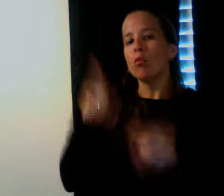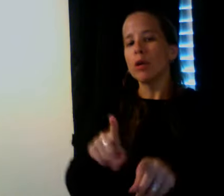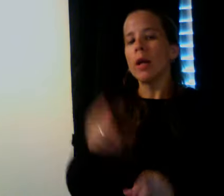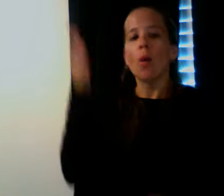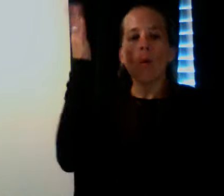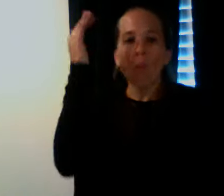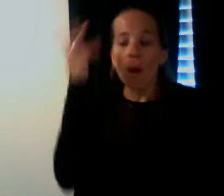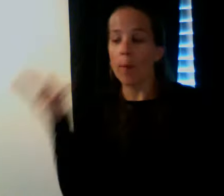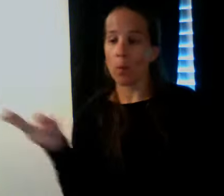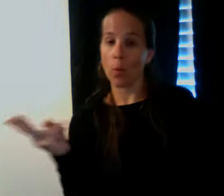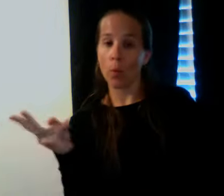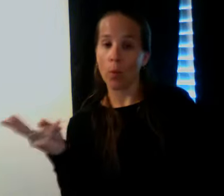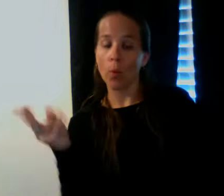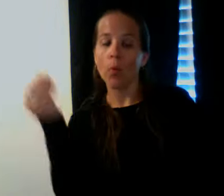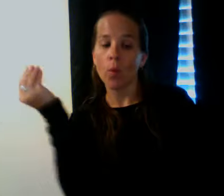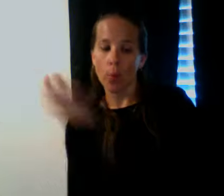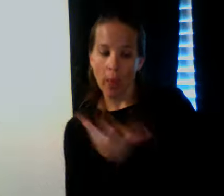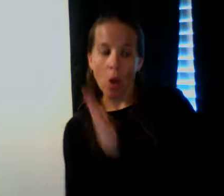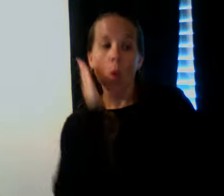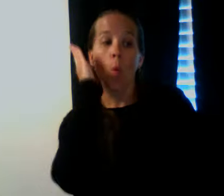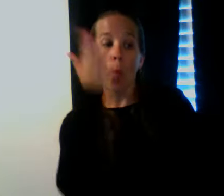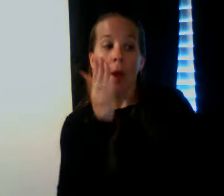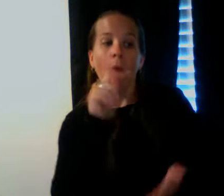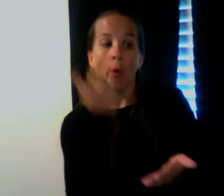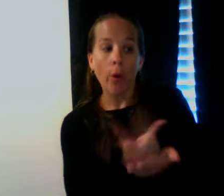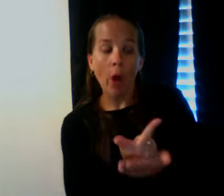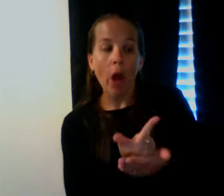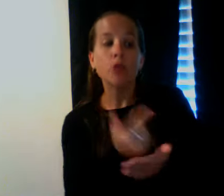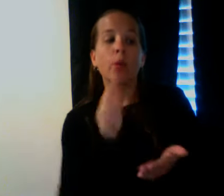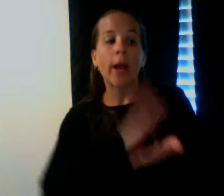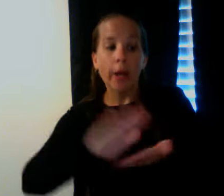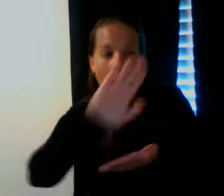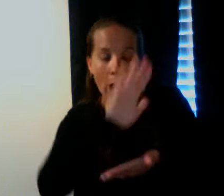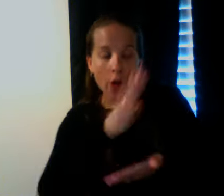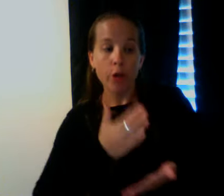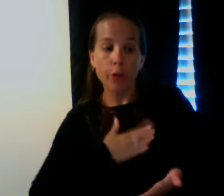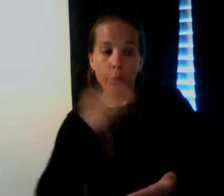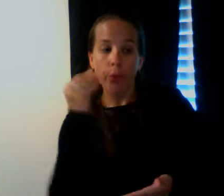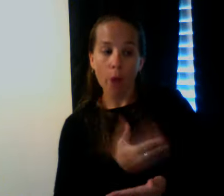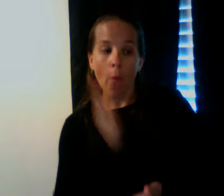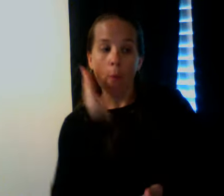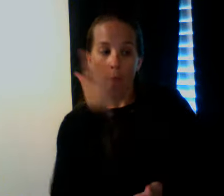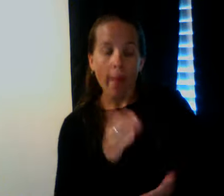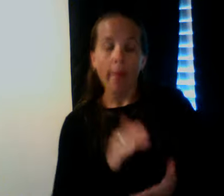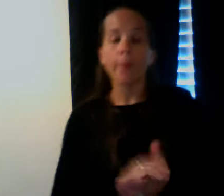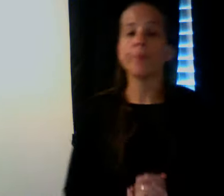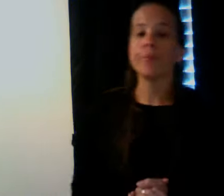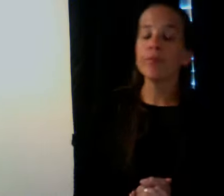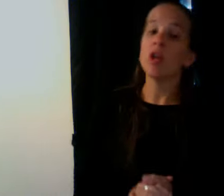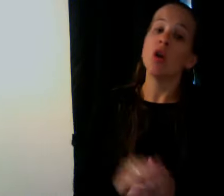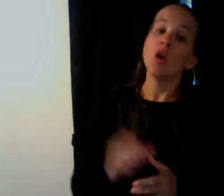And 17 years later, I did go to college. But I naively chose a college that was almost as expensive as